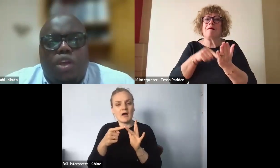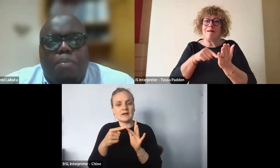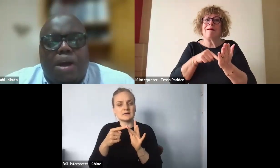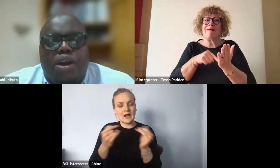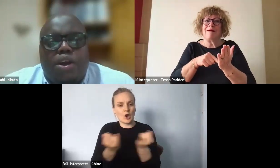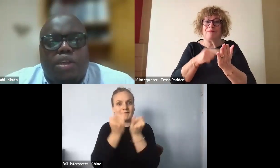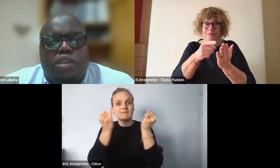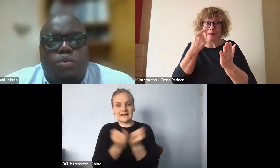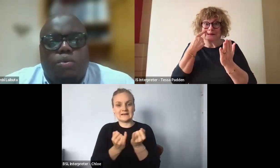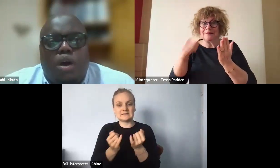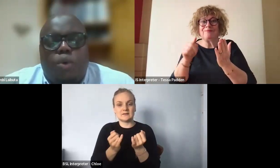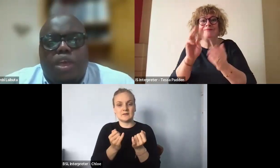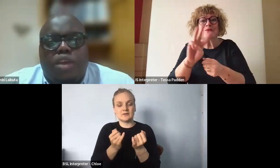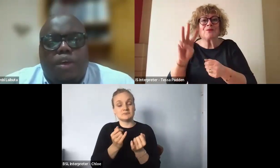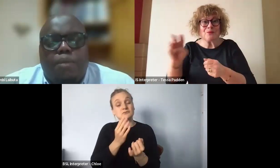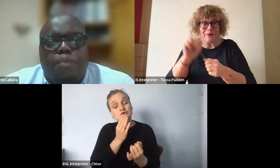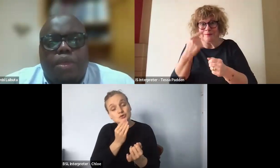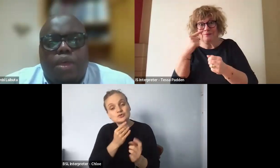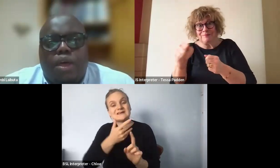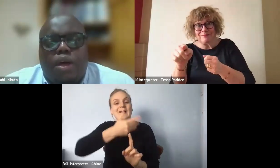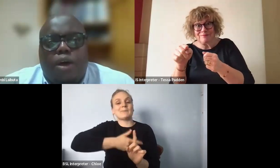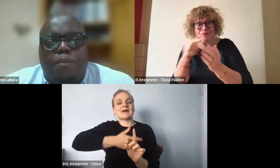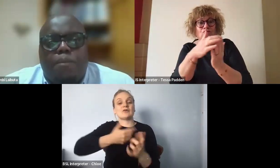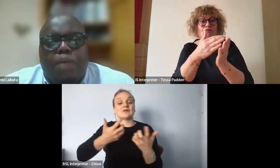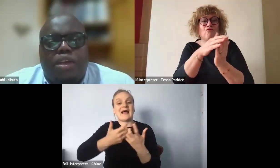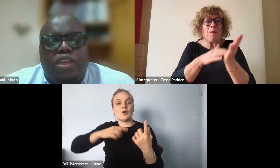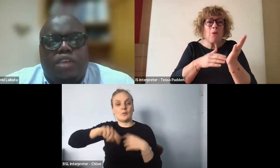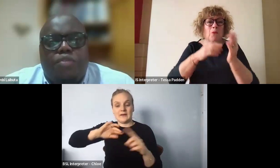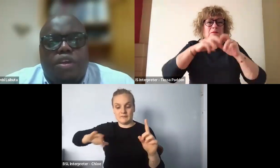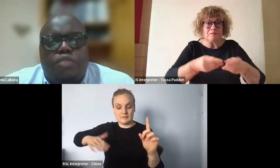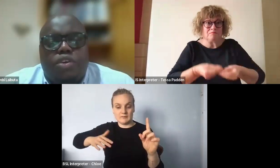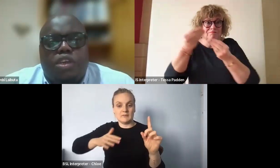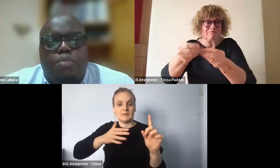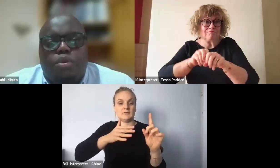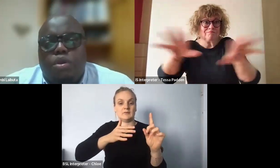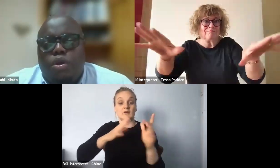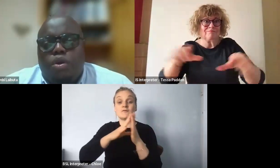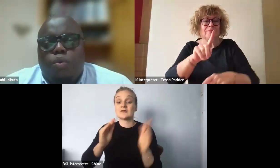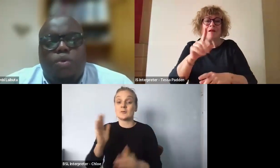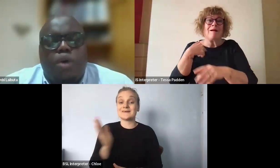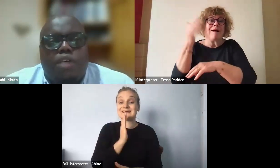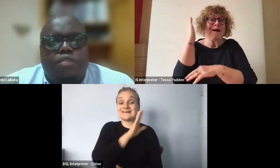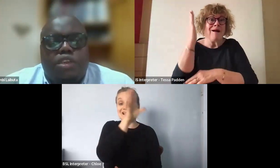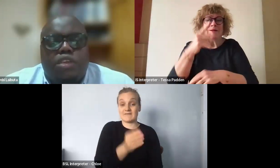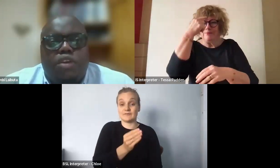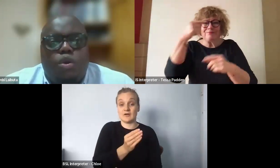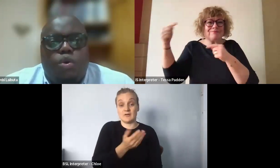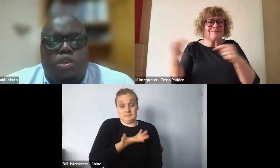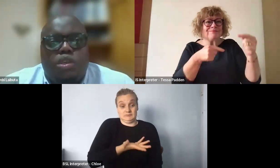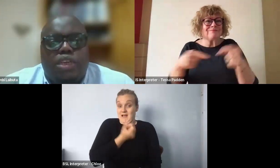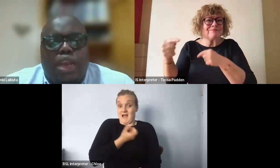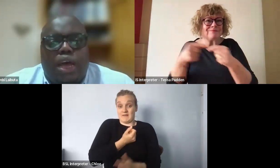there's usually a background as to how we get here. And in East Africa, for example, we do have